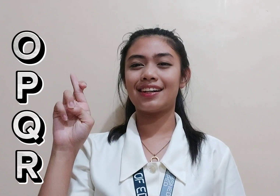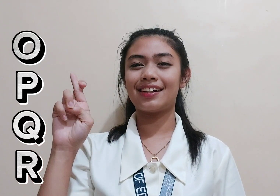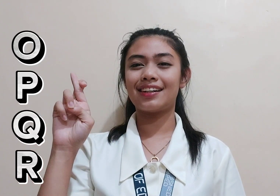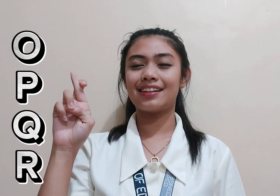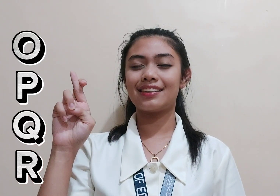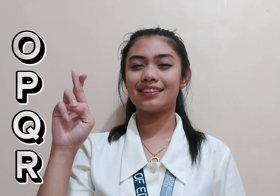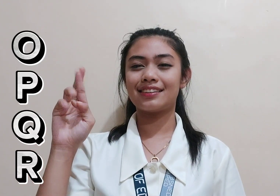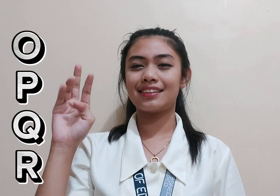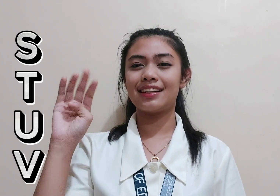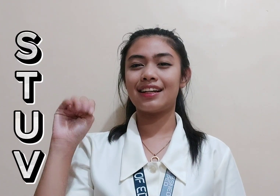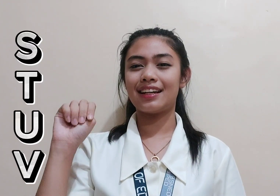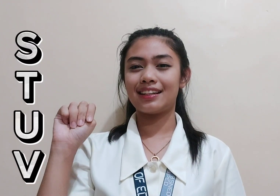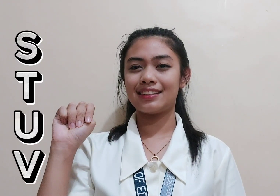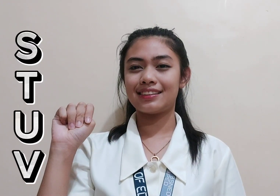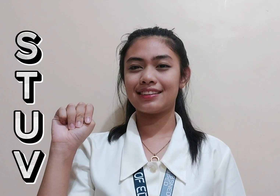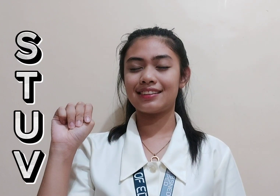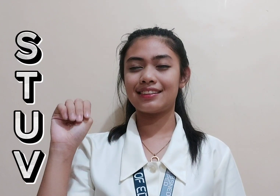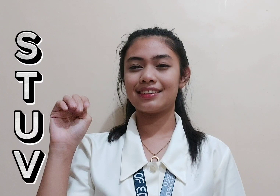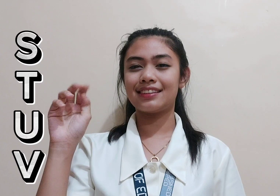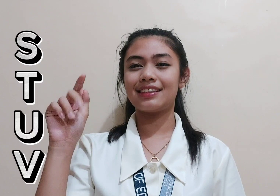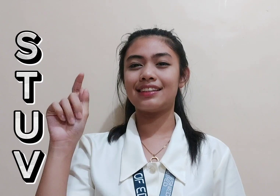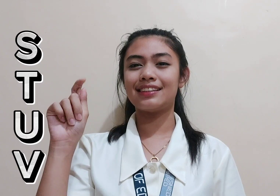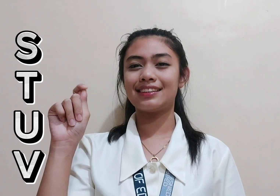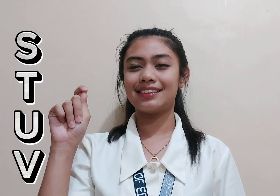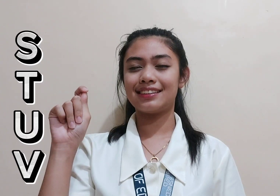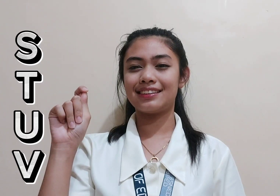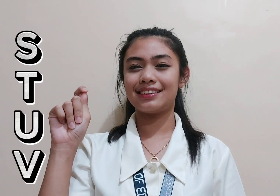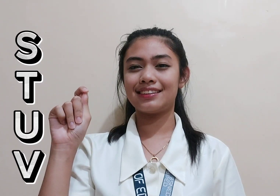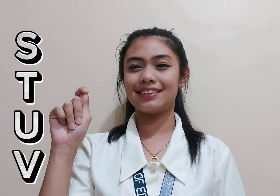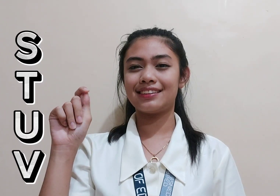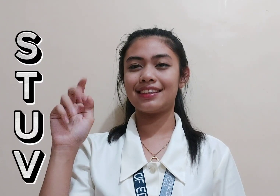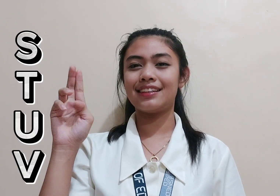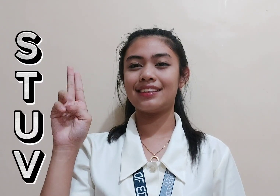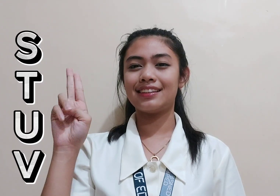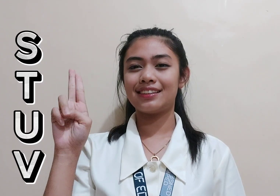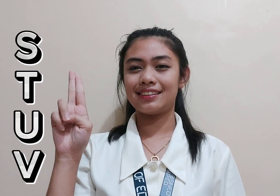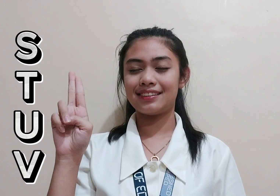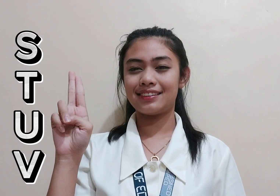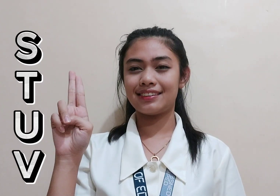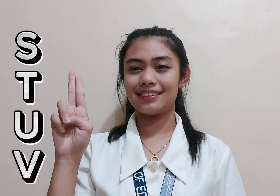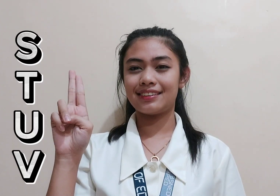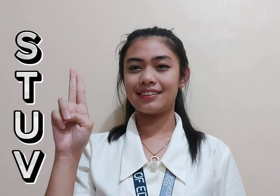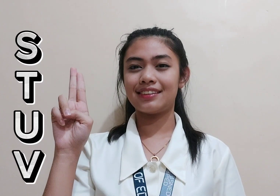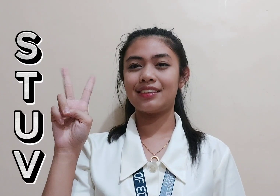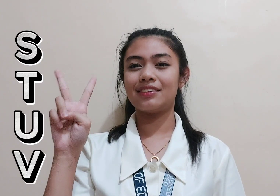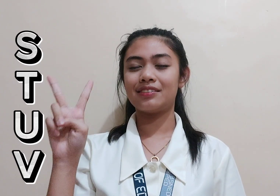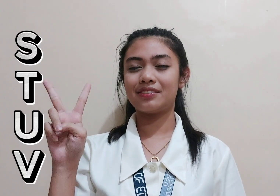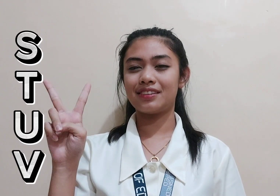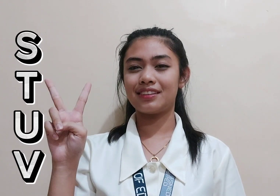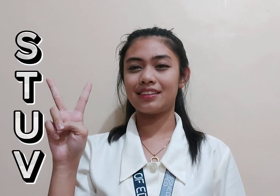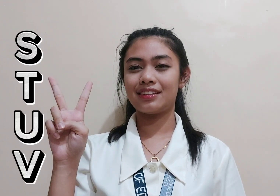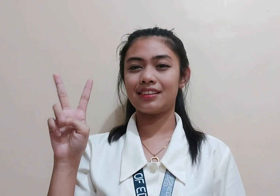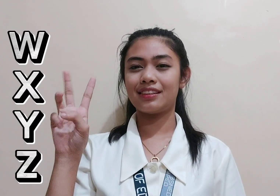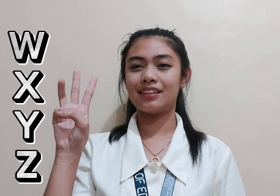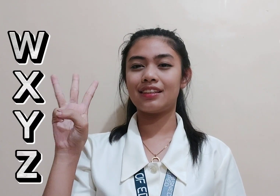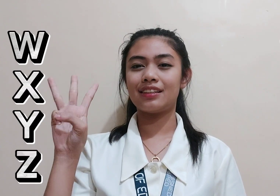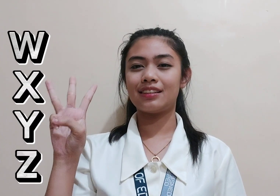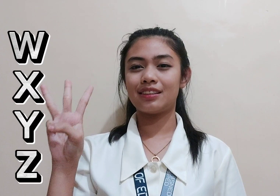R, S, T, U, V,